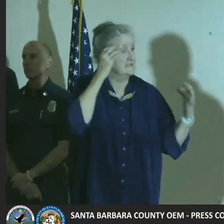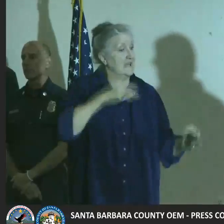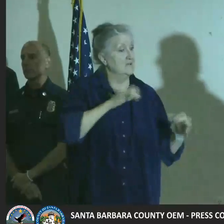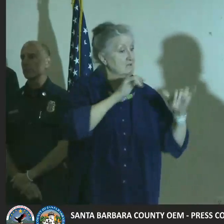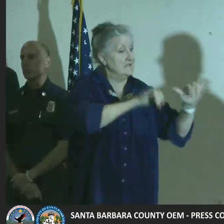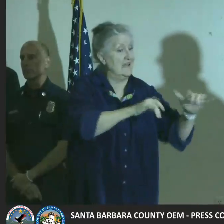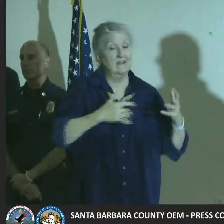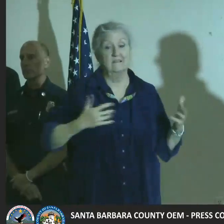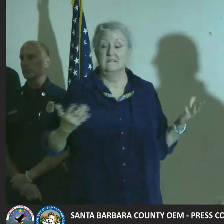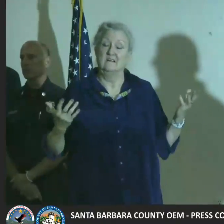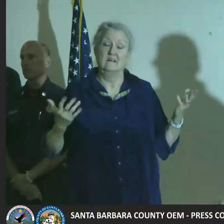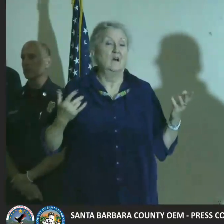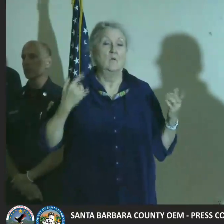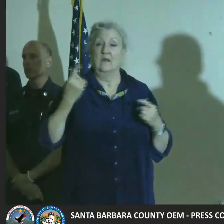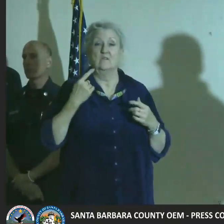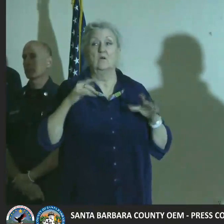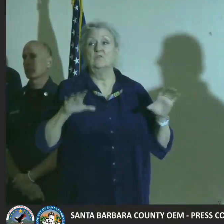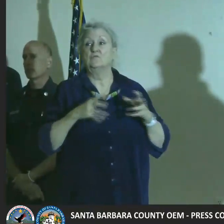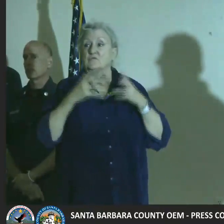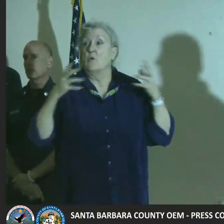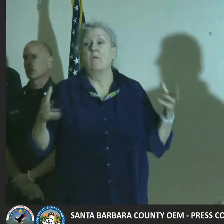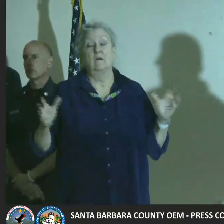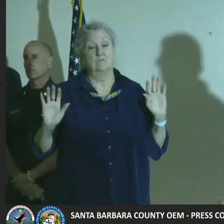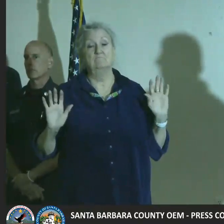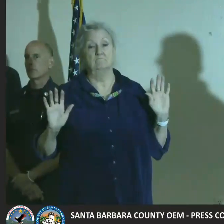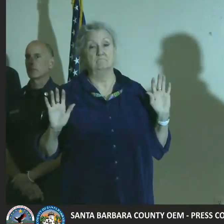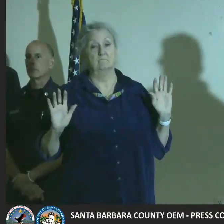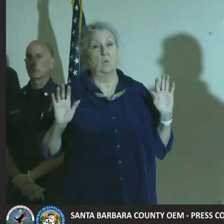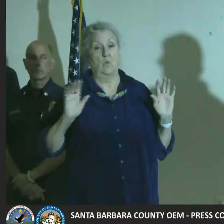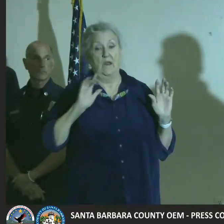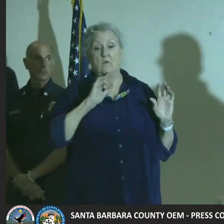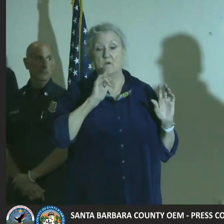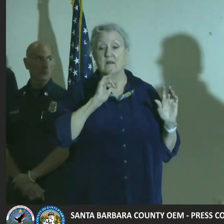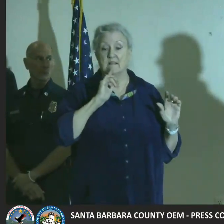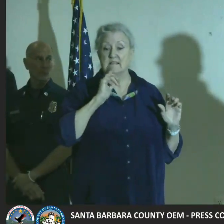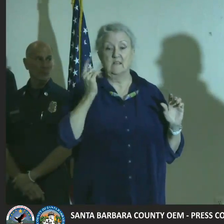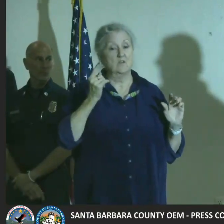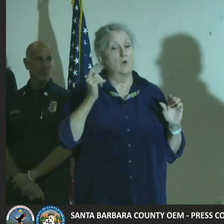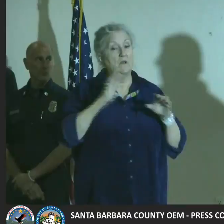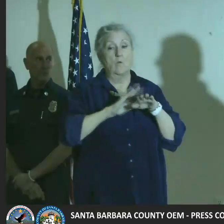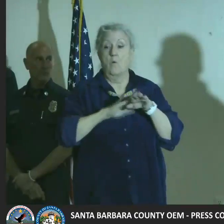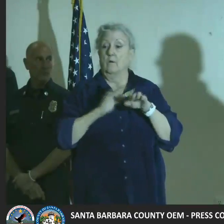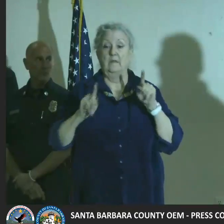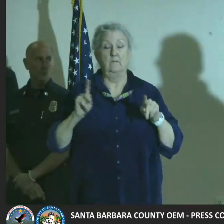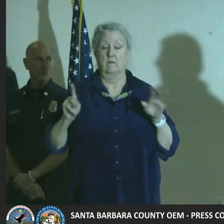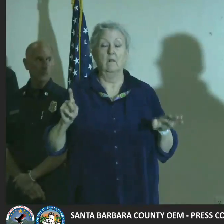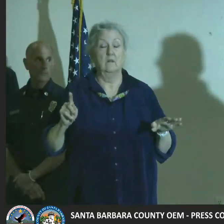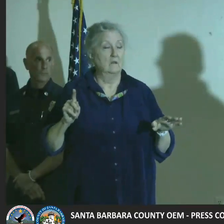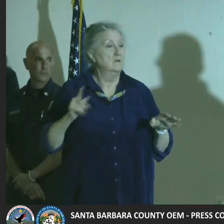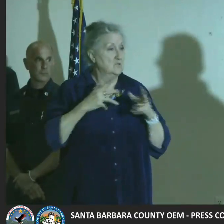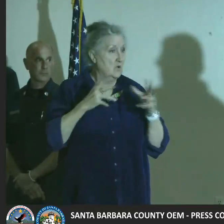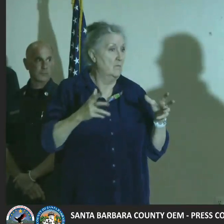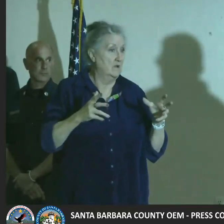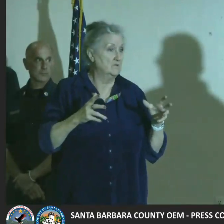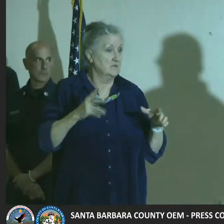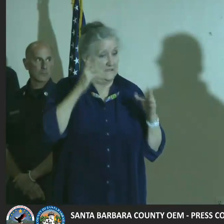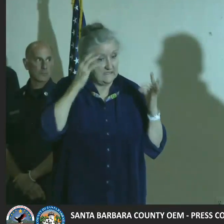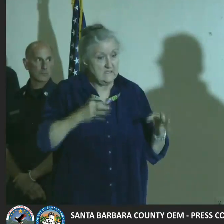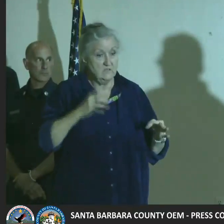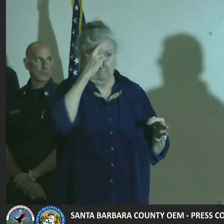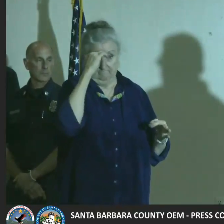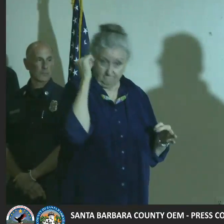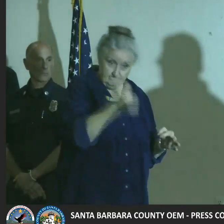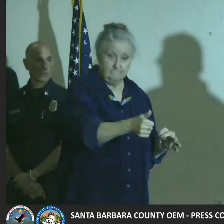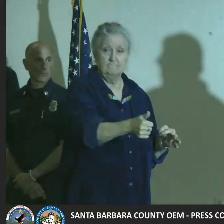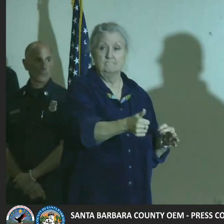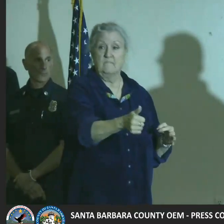Well, I think, we can only do so much. I mean, we realistically can only warn people so much. The decision ultimately comes